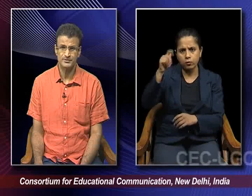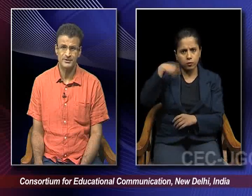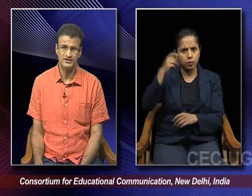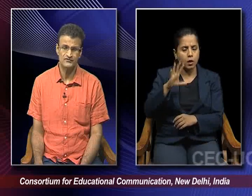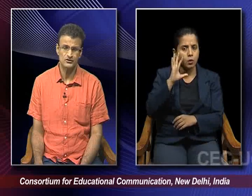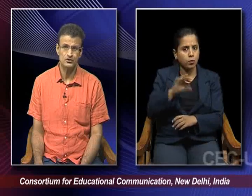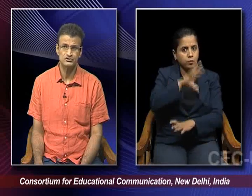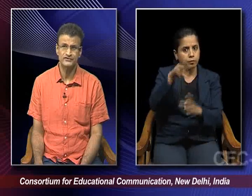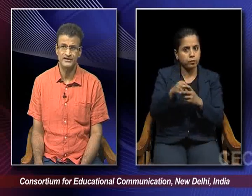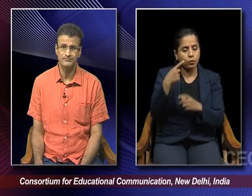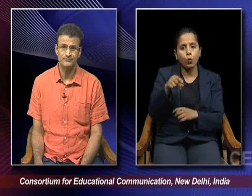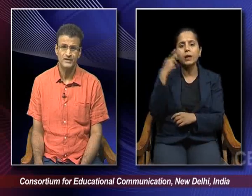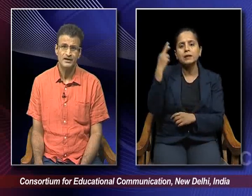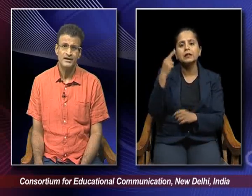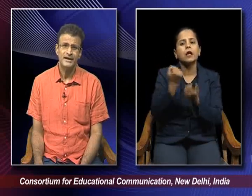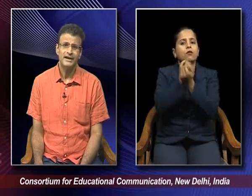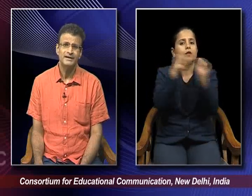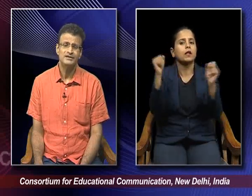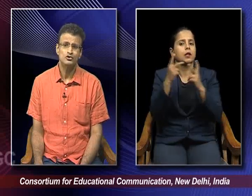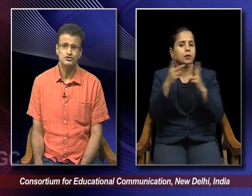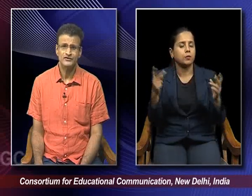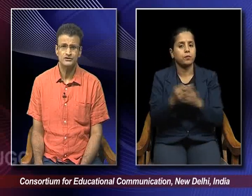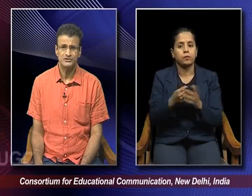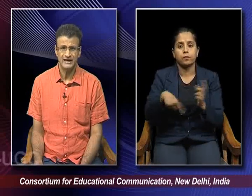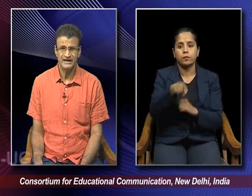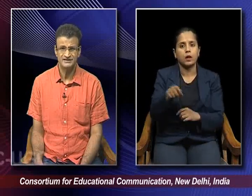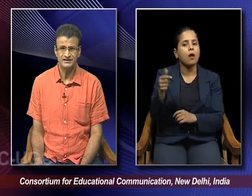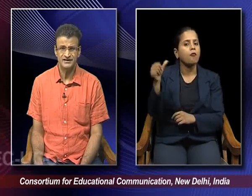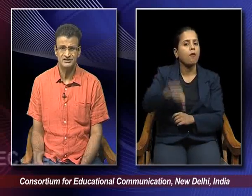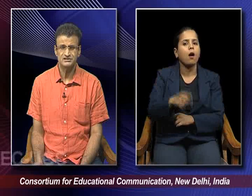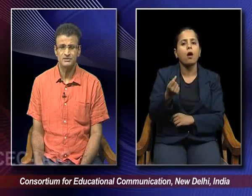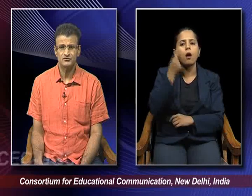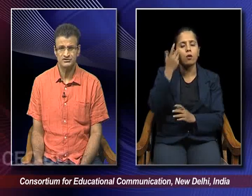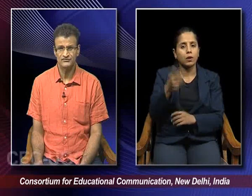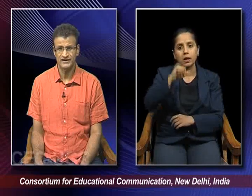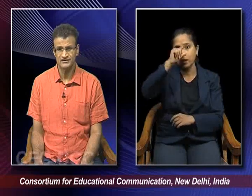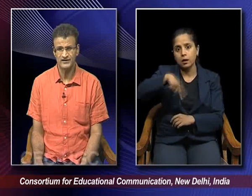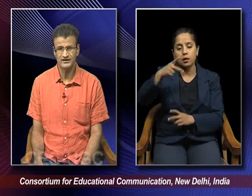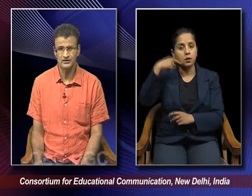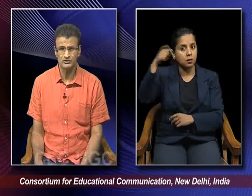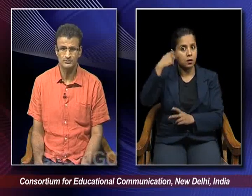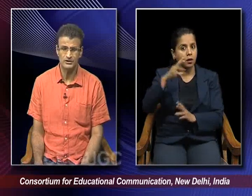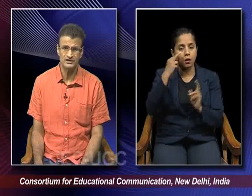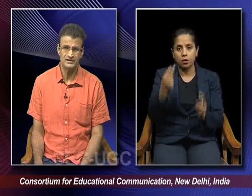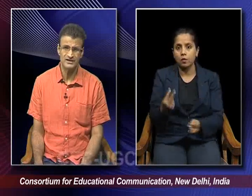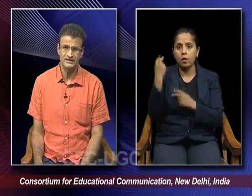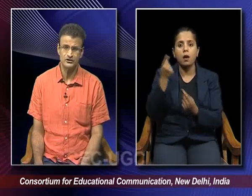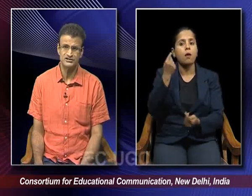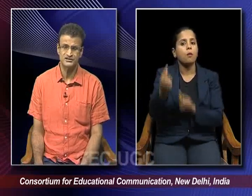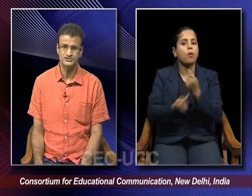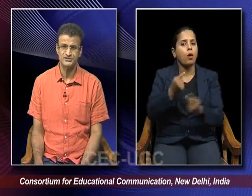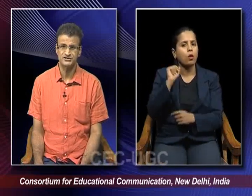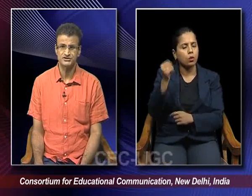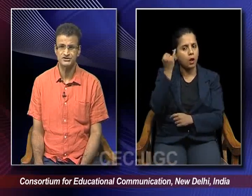of propaganda for the cause of freedom. And they also failed to realize that the Indian cinema was in fact reflecting on the political and the